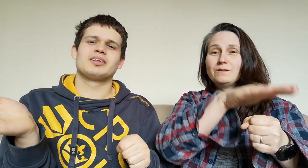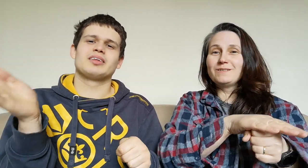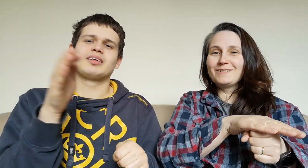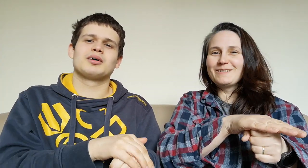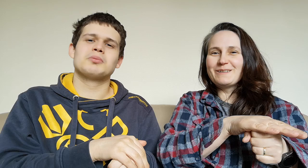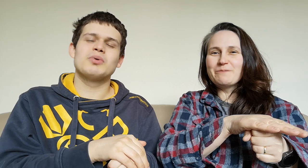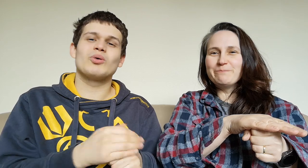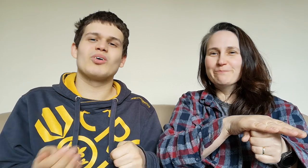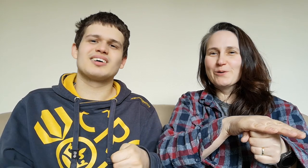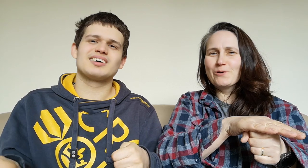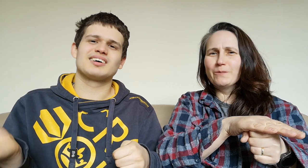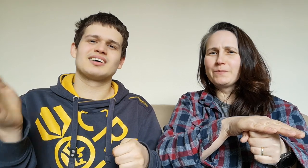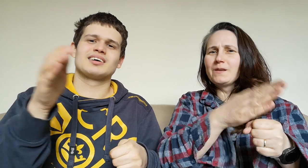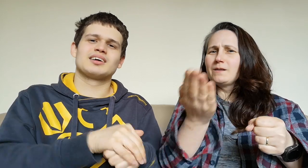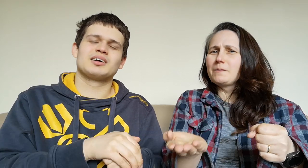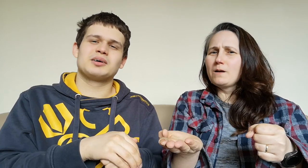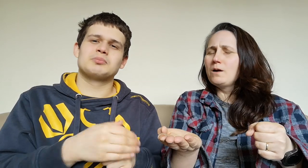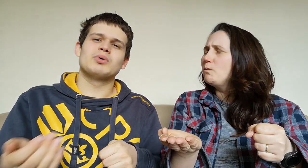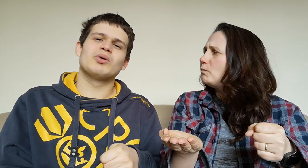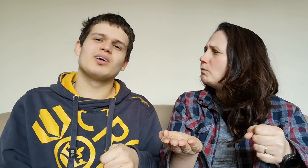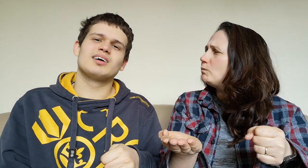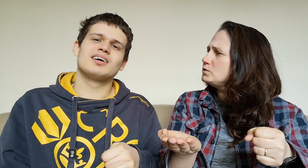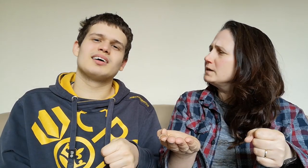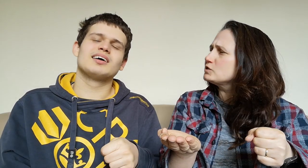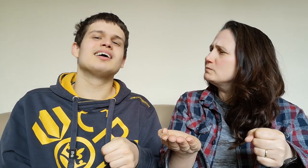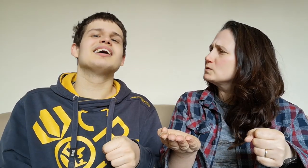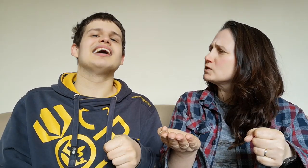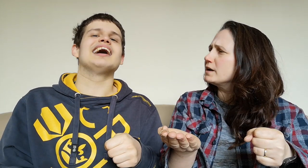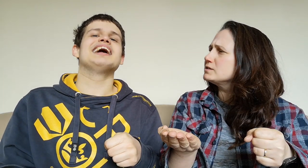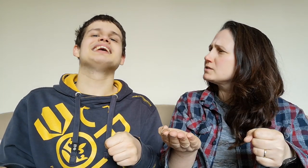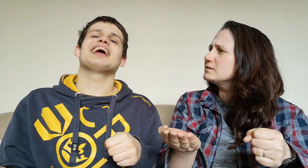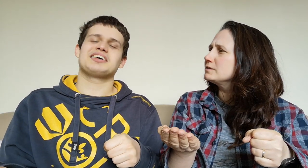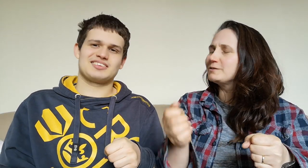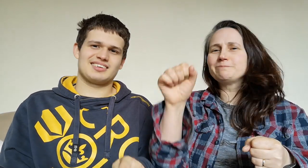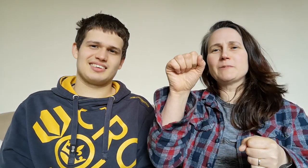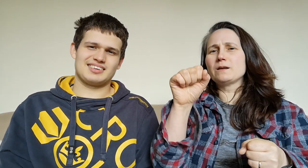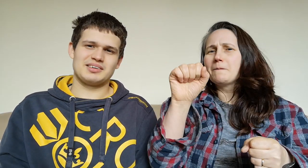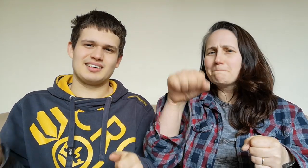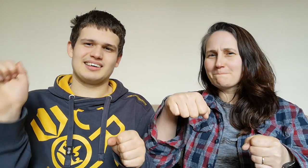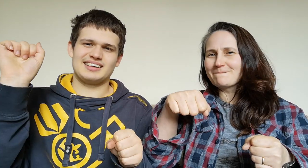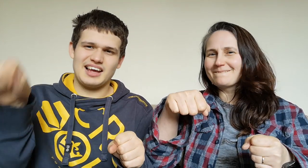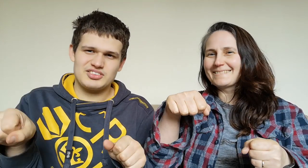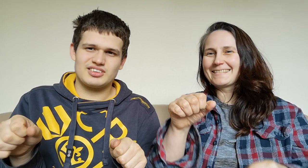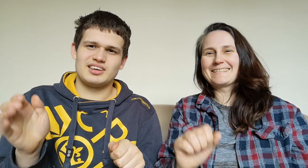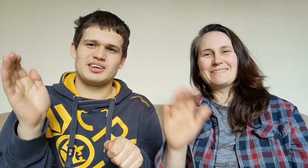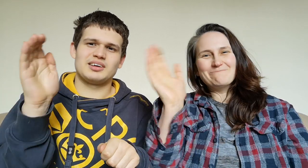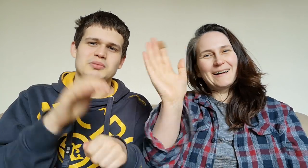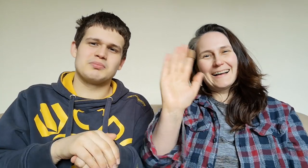more more more would you like some more signs yes yes bye